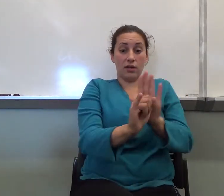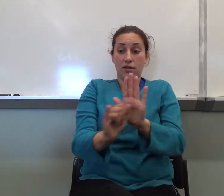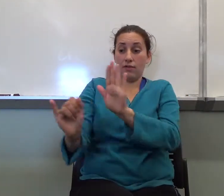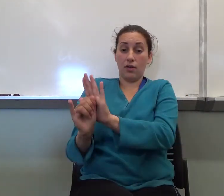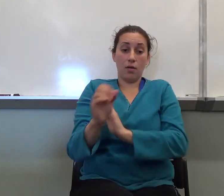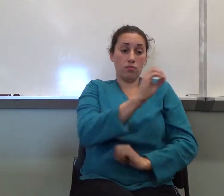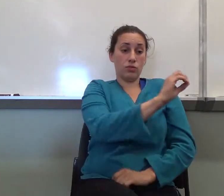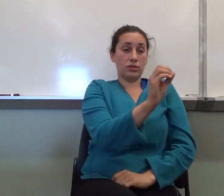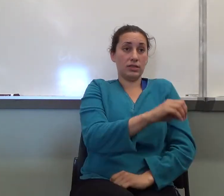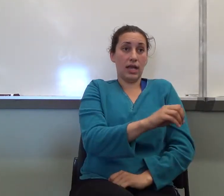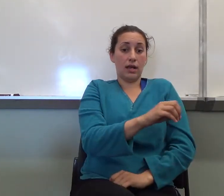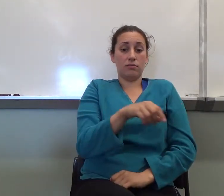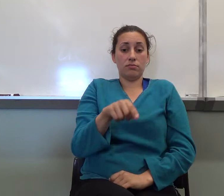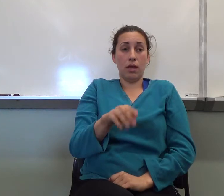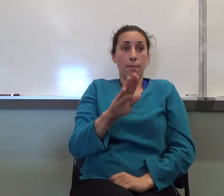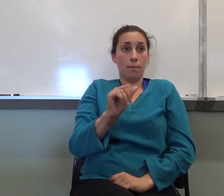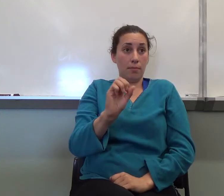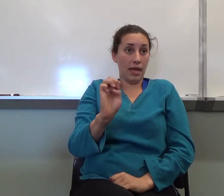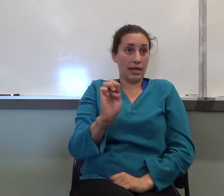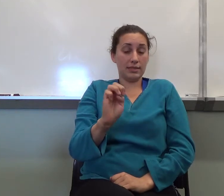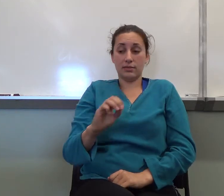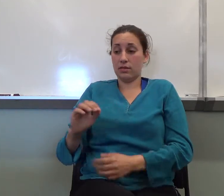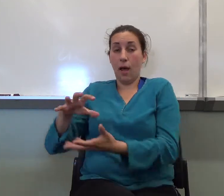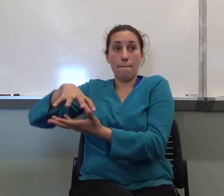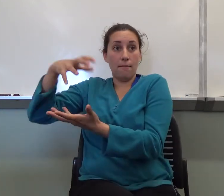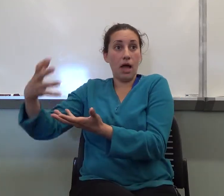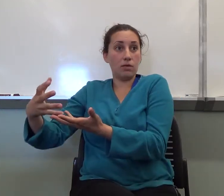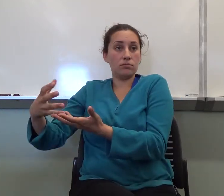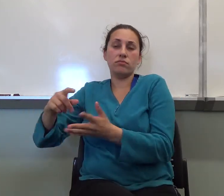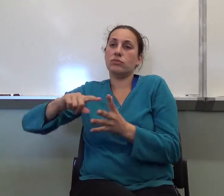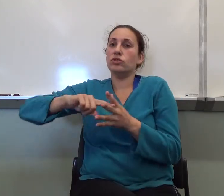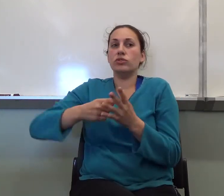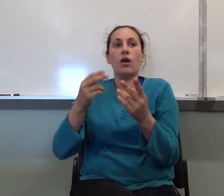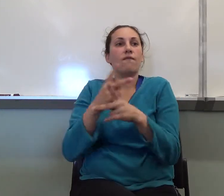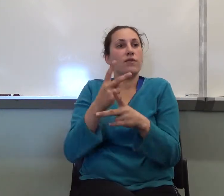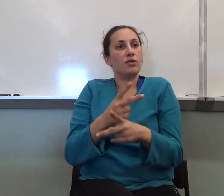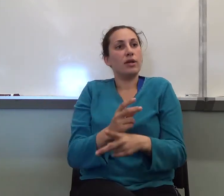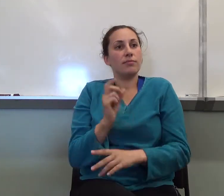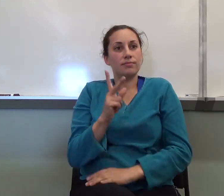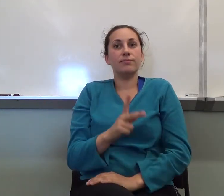and amount, we can go right to the percent proportion, start doing some calculations and so